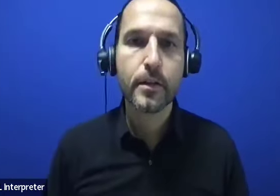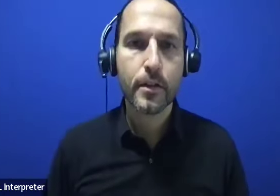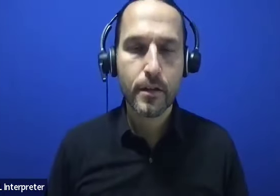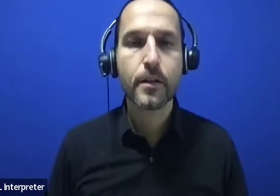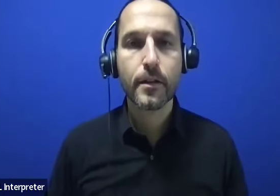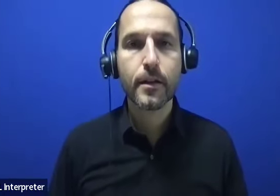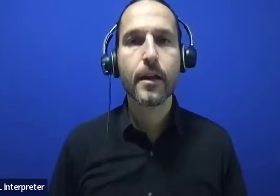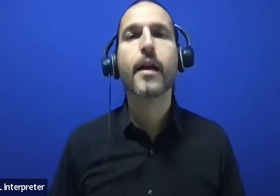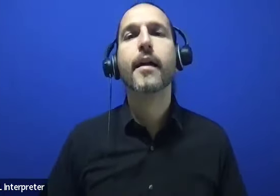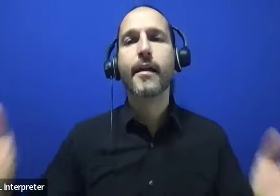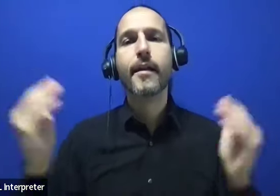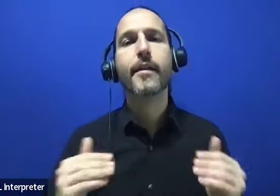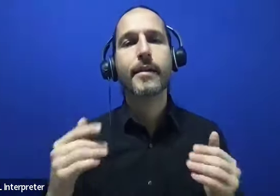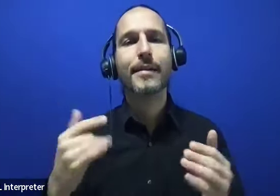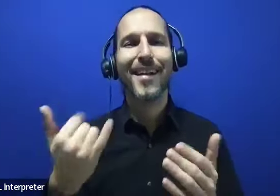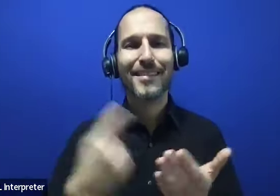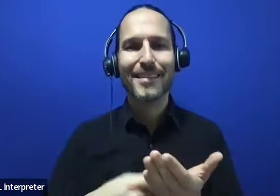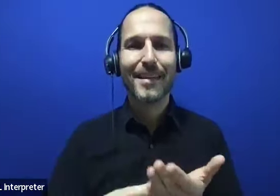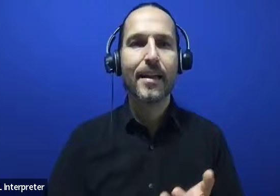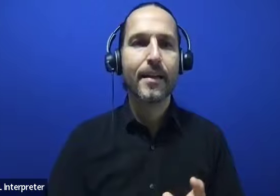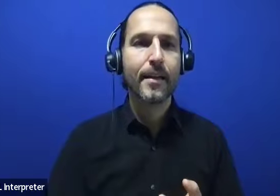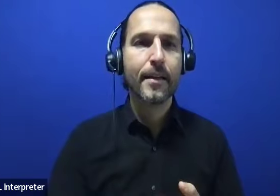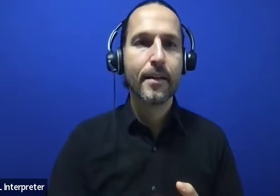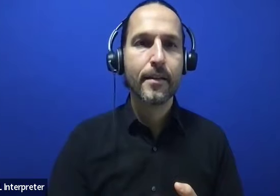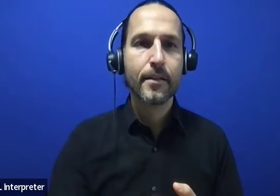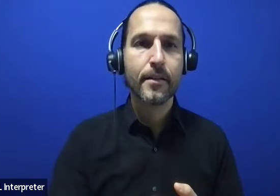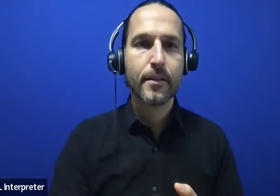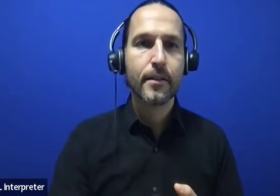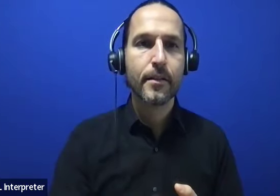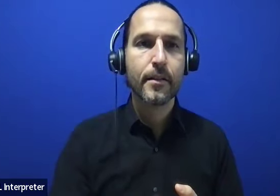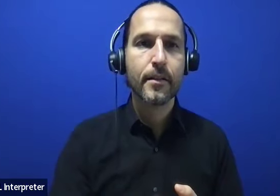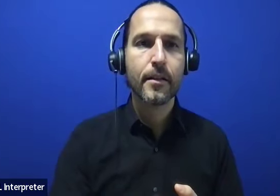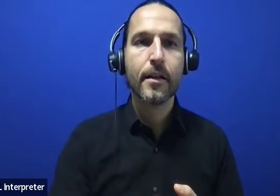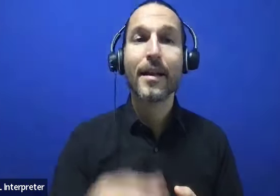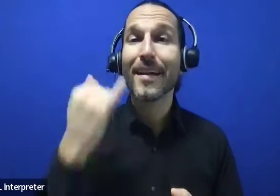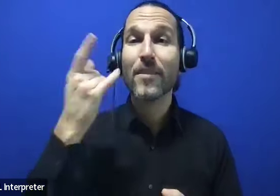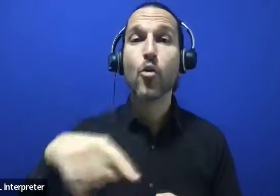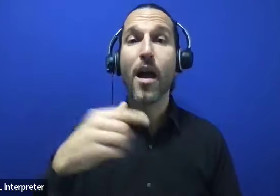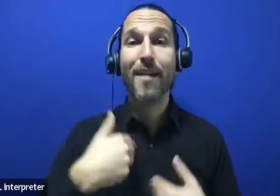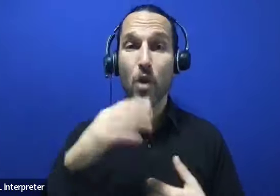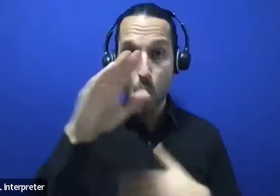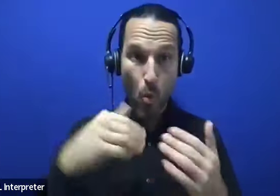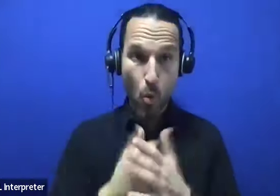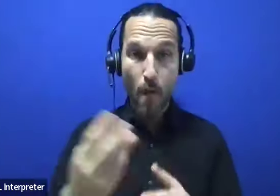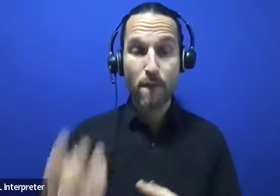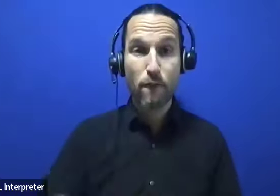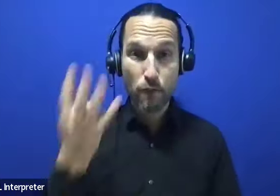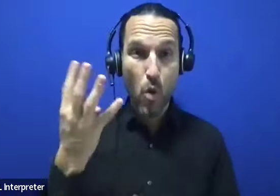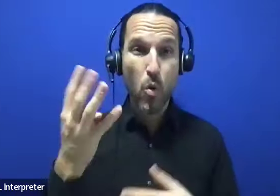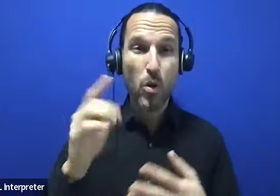Okay, I want to talk about some of the, oh, I should say, I'm sorry. If you have all four of those